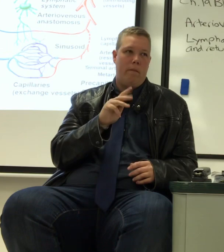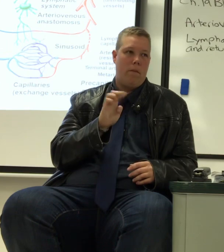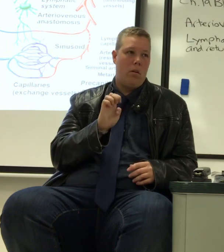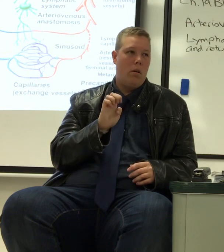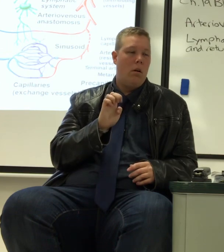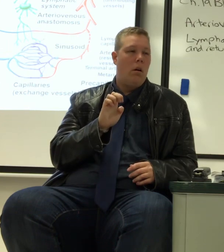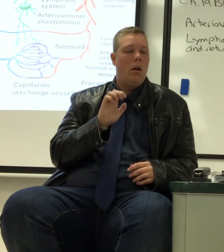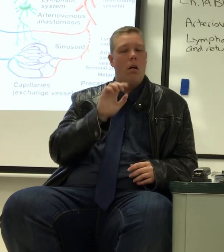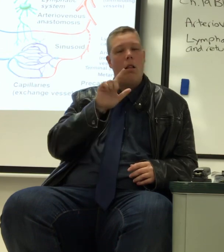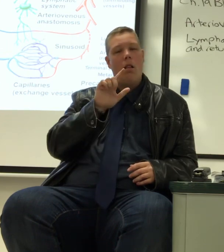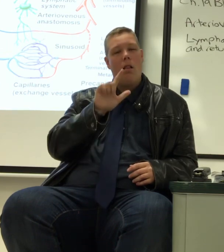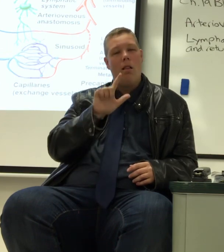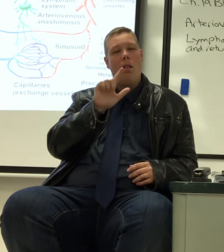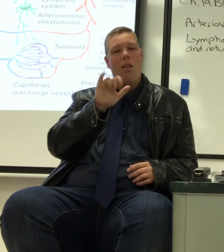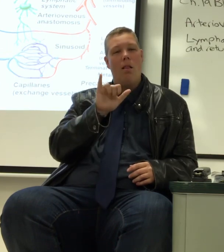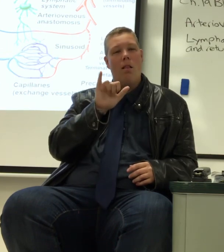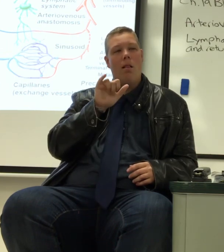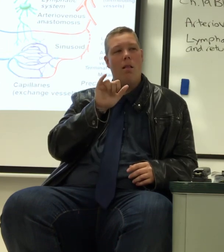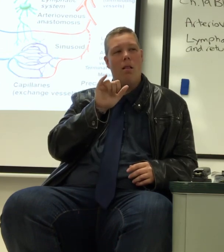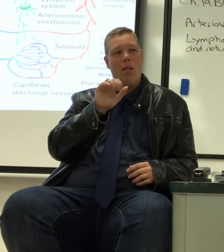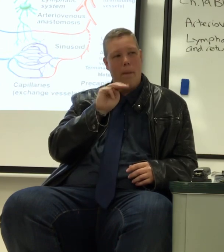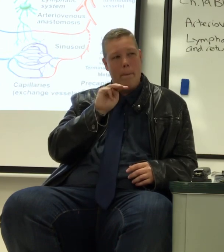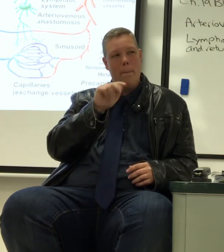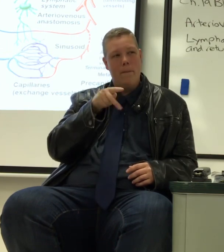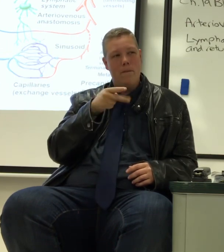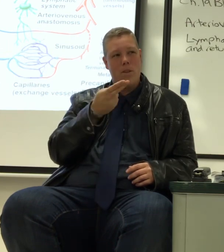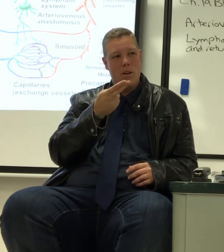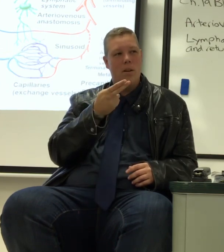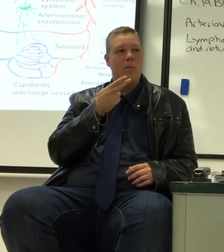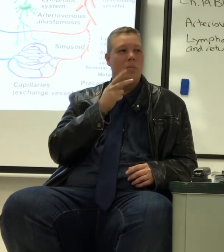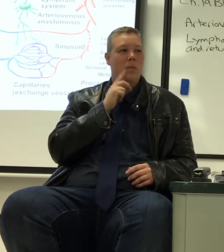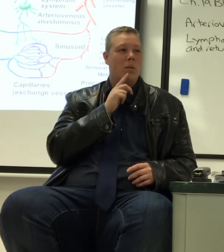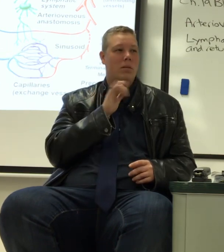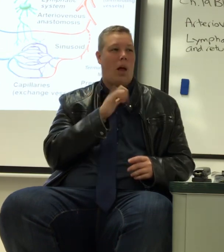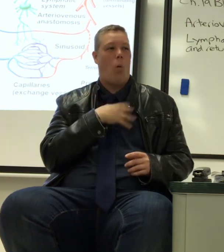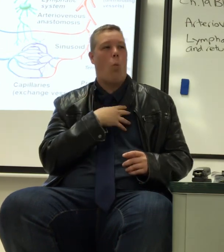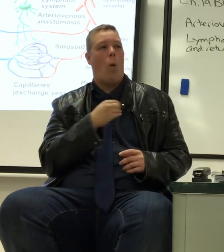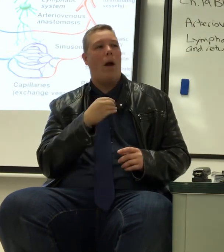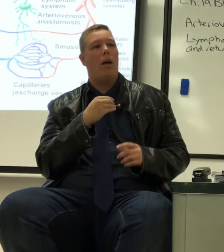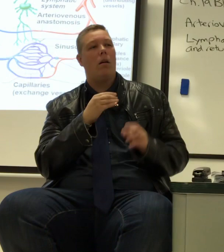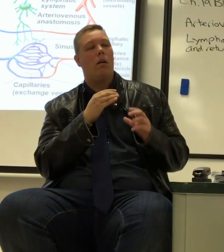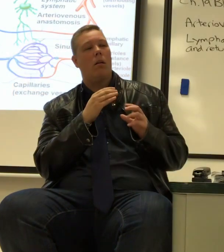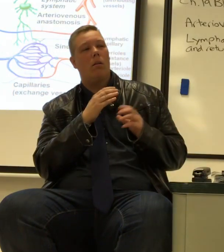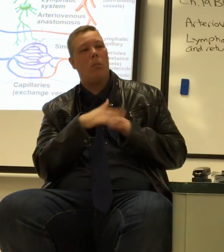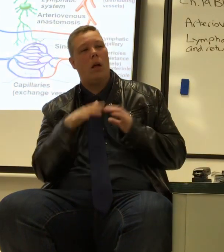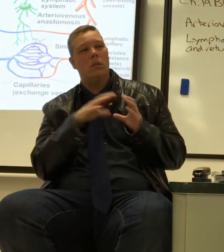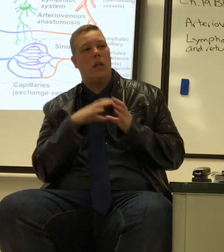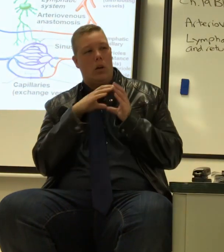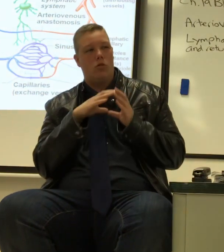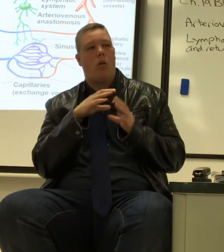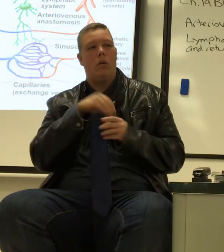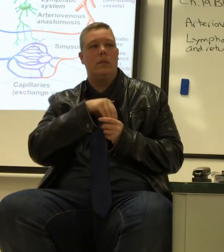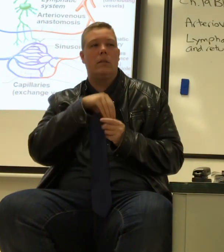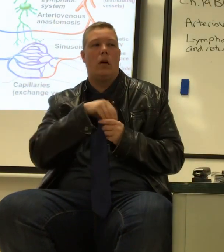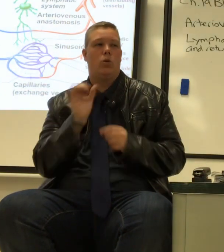cells are in the lymphocytes. So one thing you should know, I have a whole chapter on lymphatics,